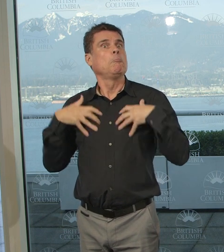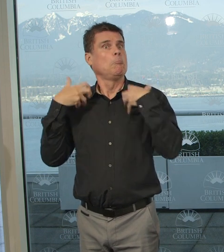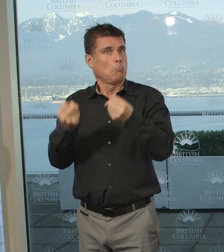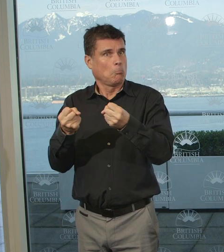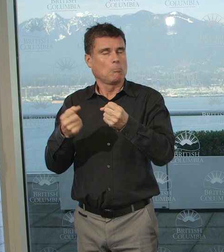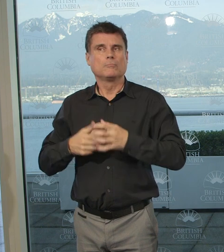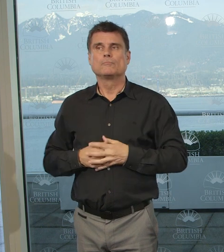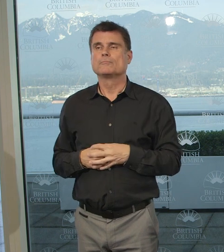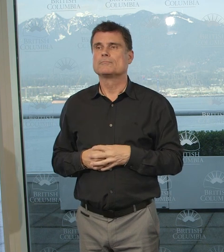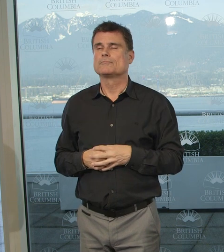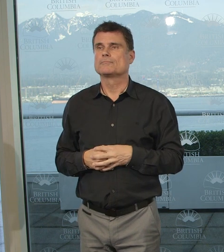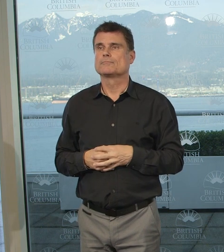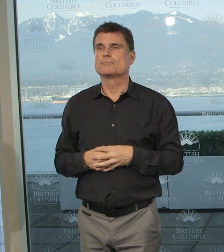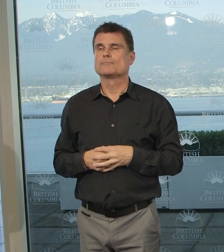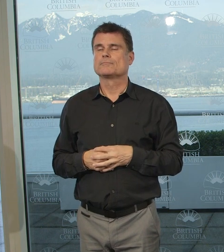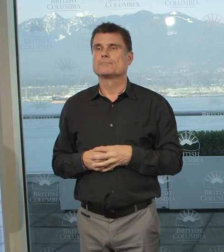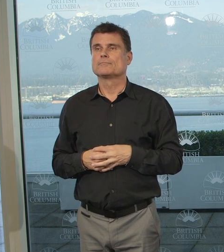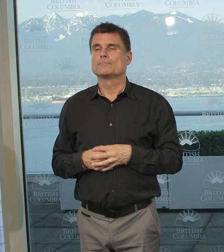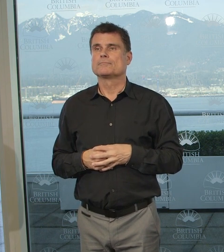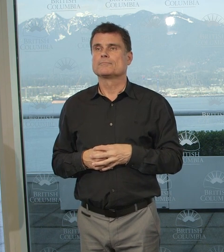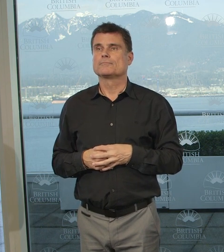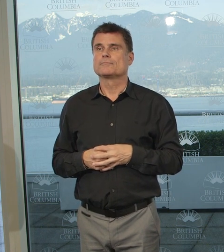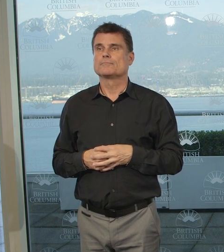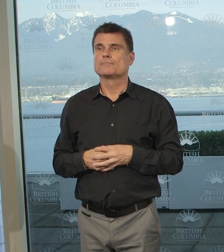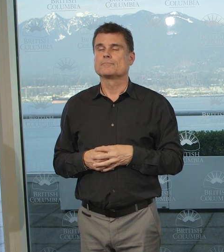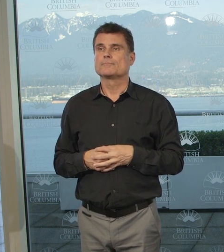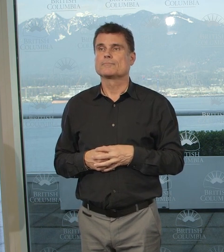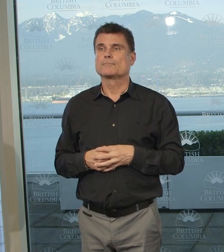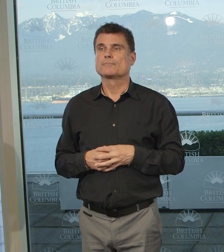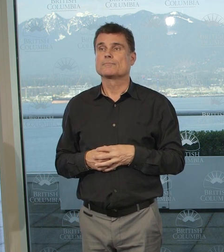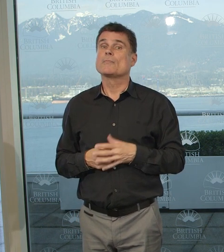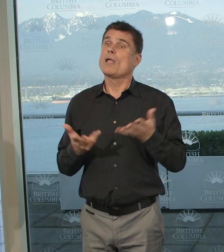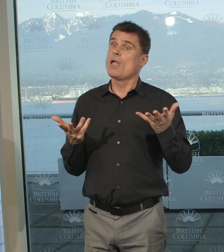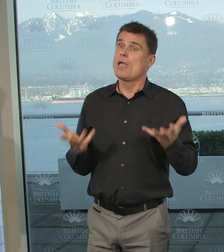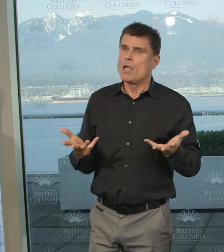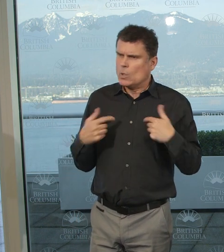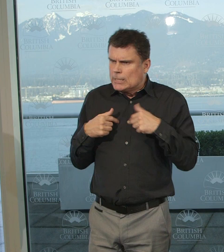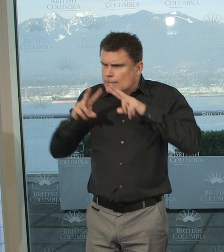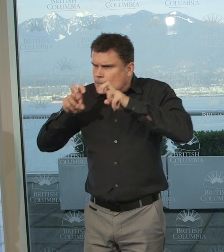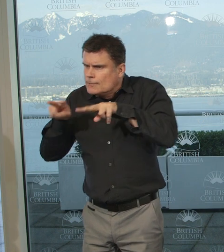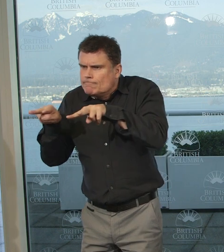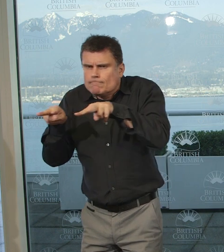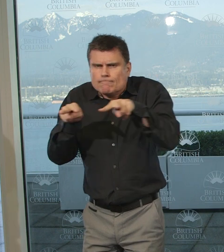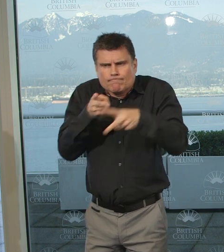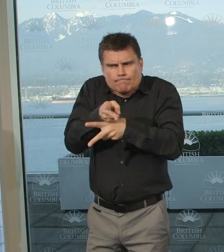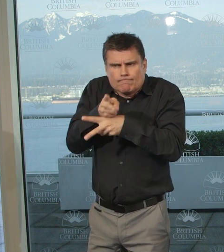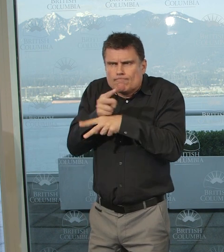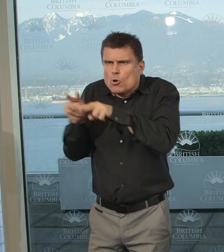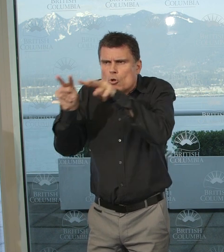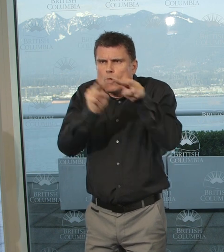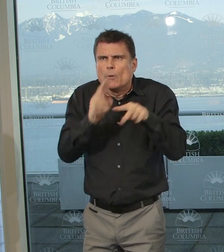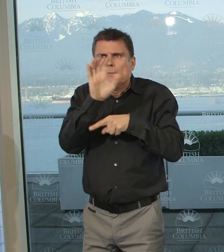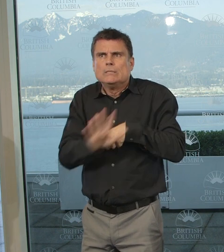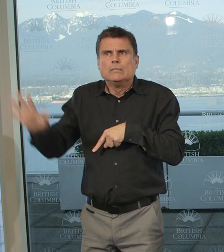So as we've been following in the last few days, we know that there's been dramatic changes in our society and